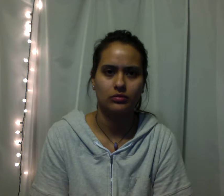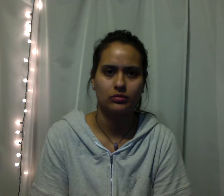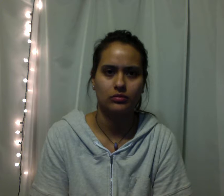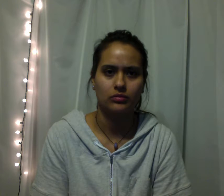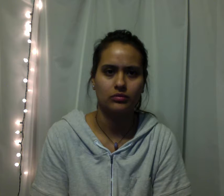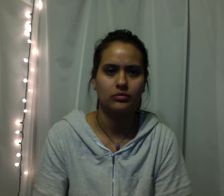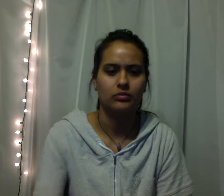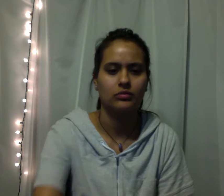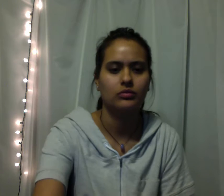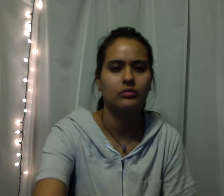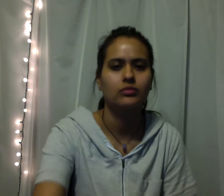evaporation.